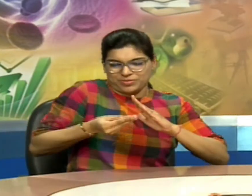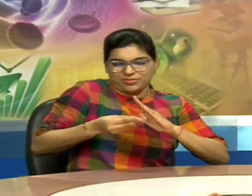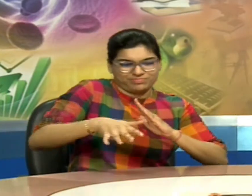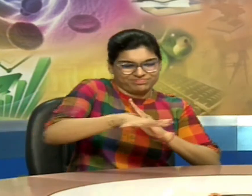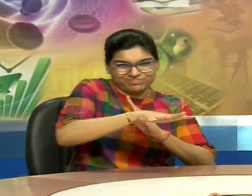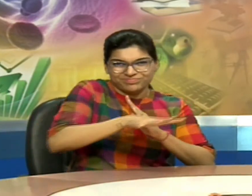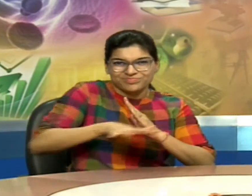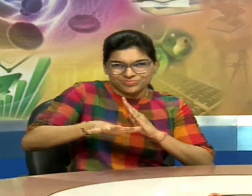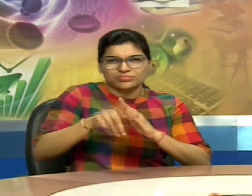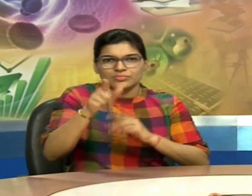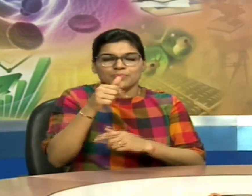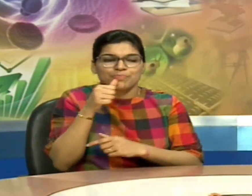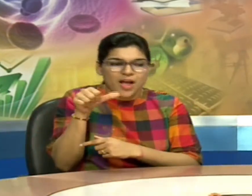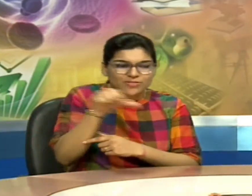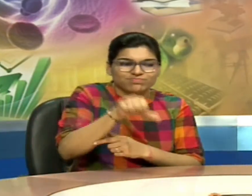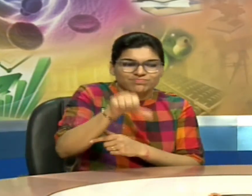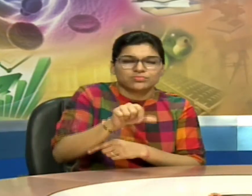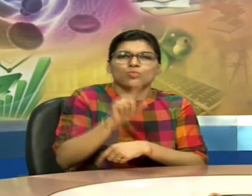water the plants in the evening.